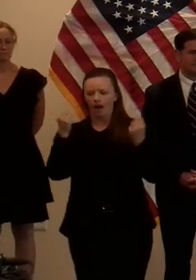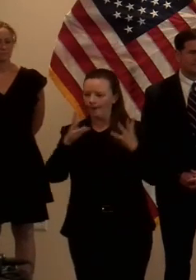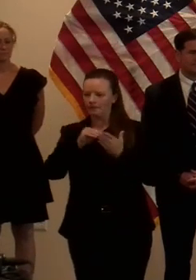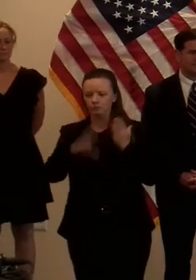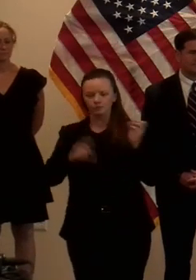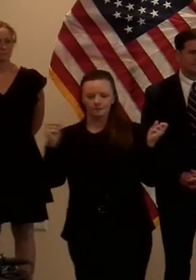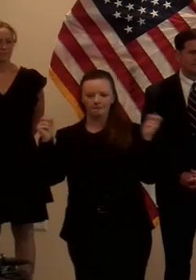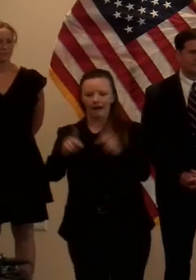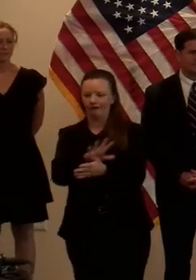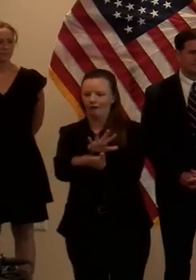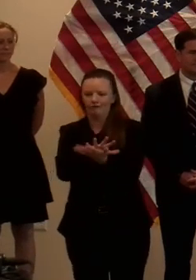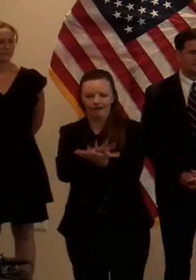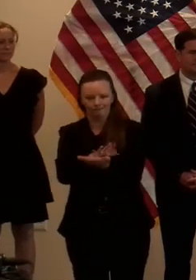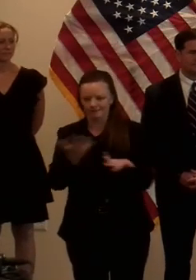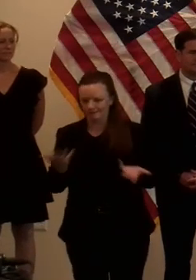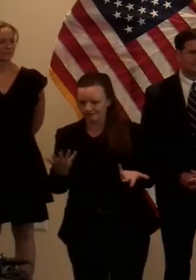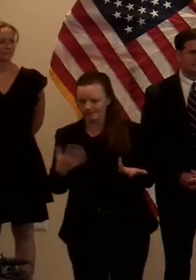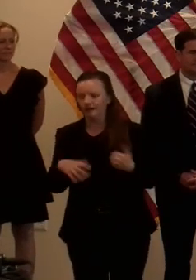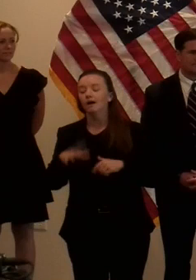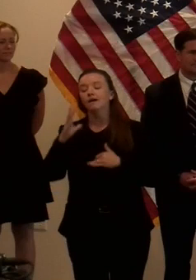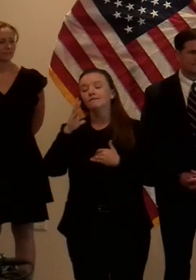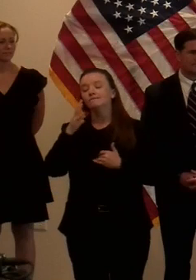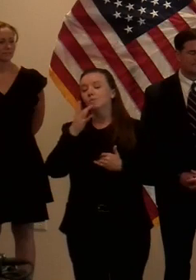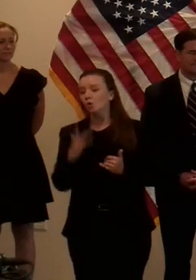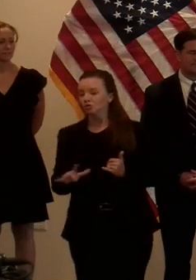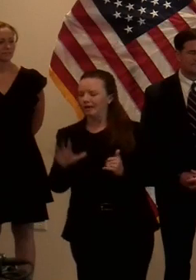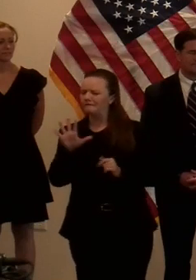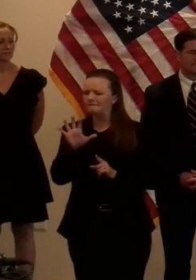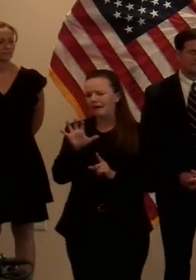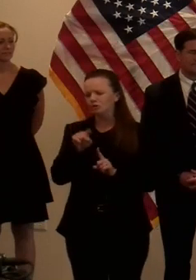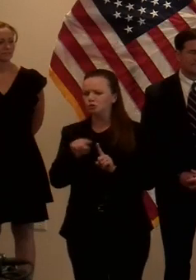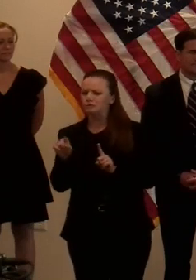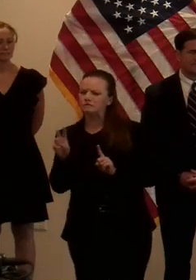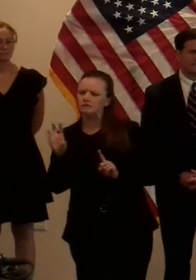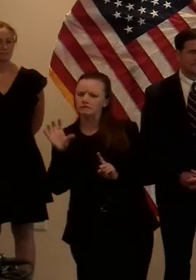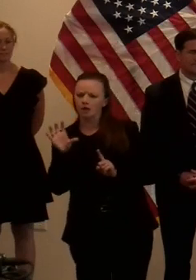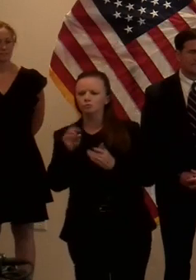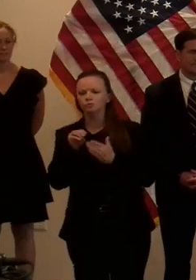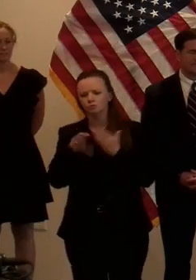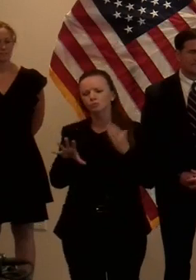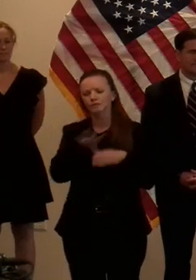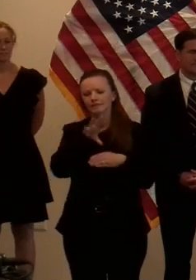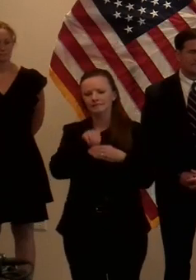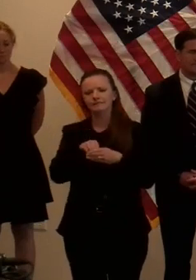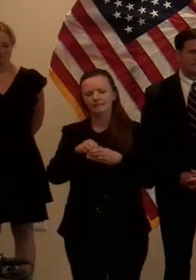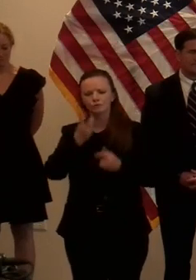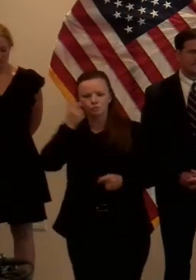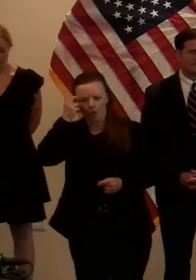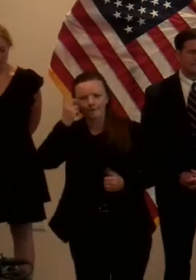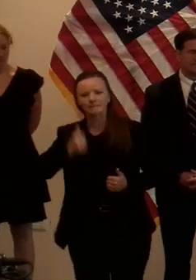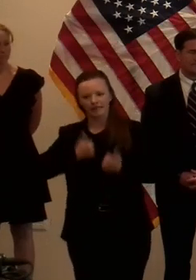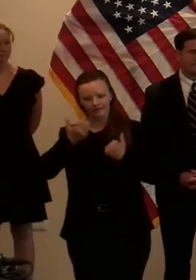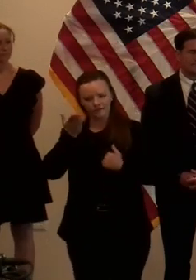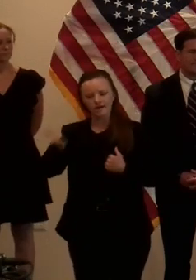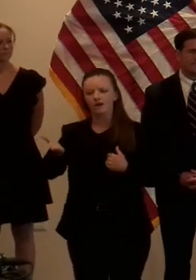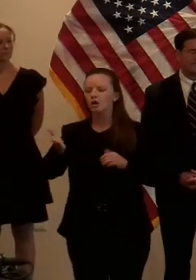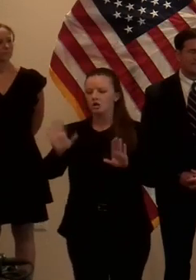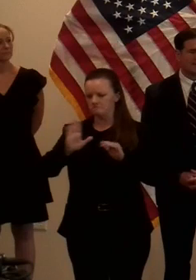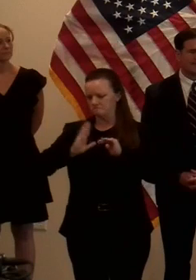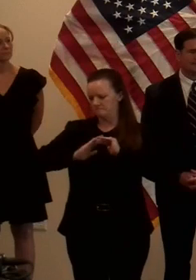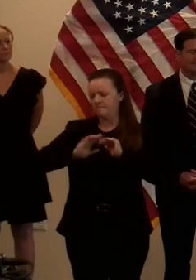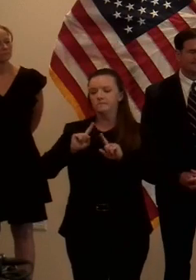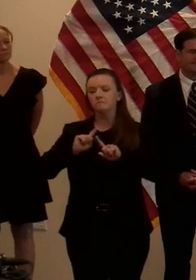campus. Fortunately, we only have about 500 or 600 students in our residential living facilities, but I didn't